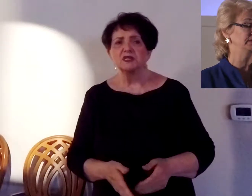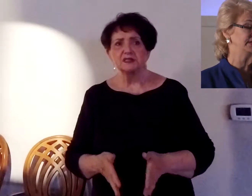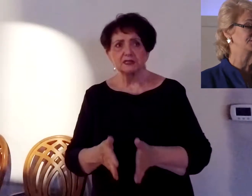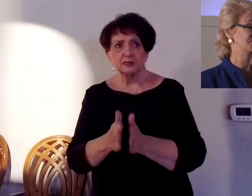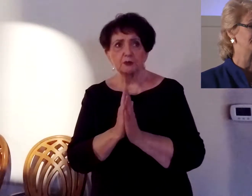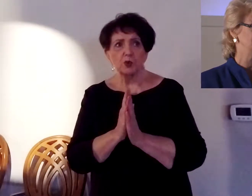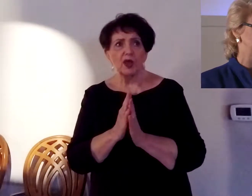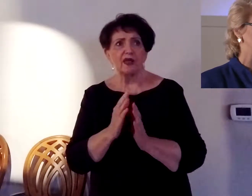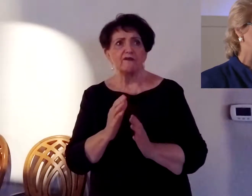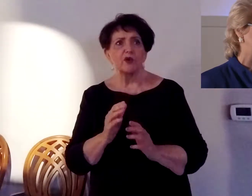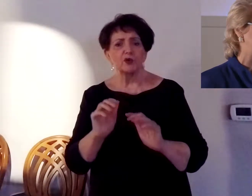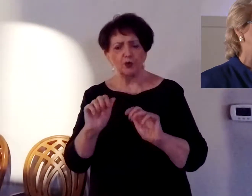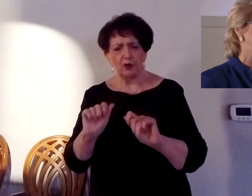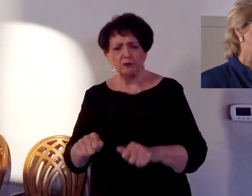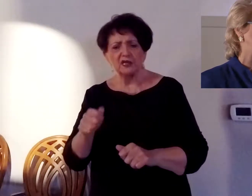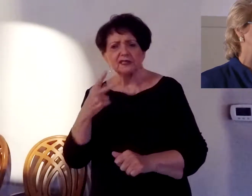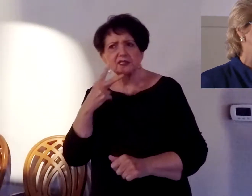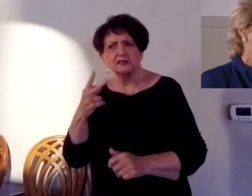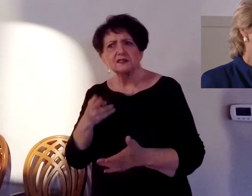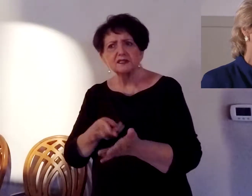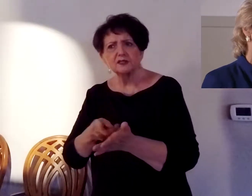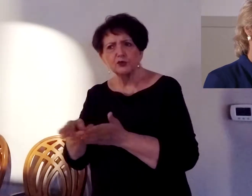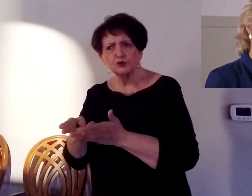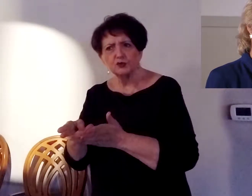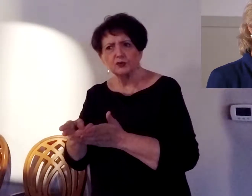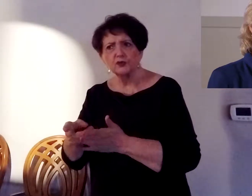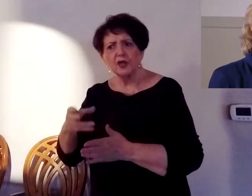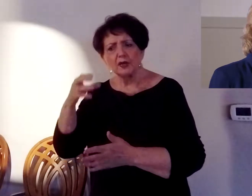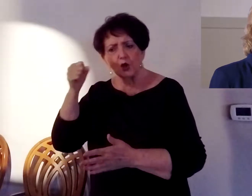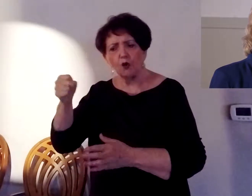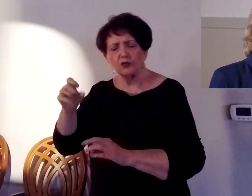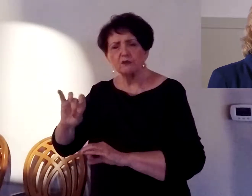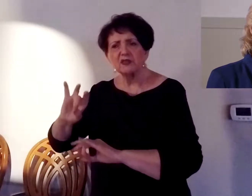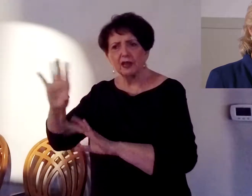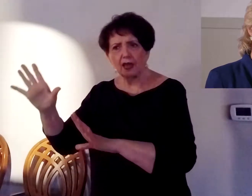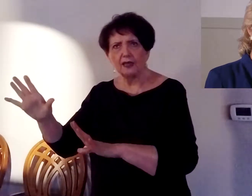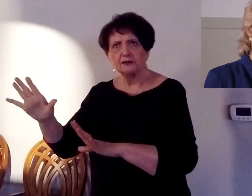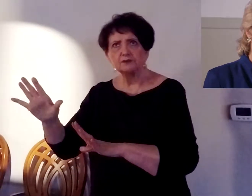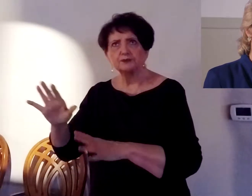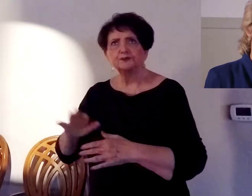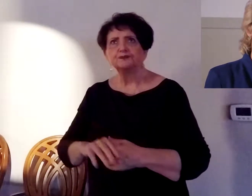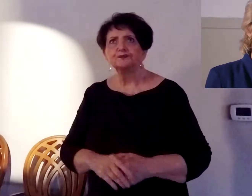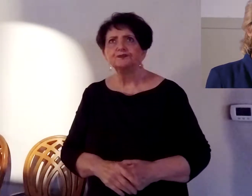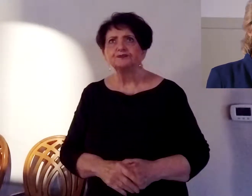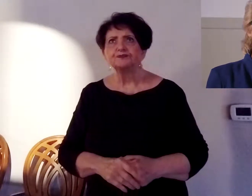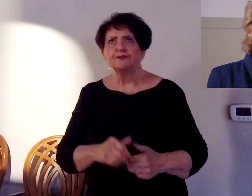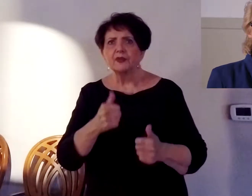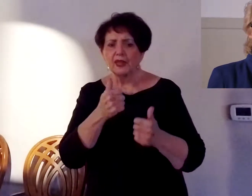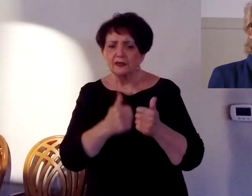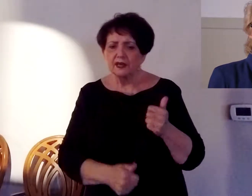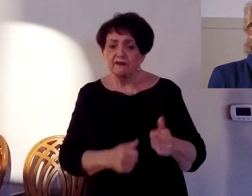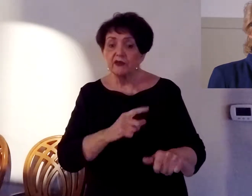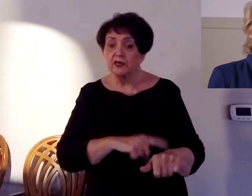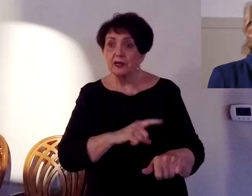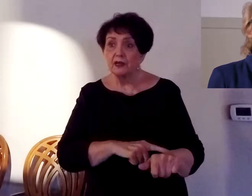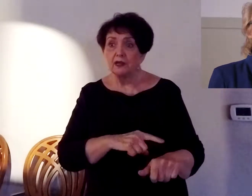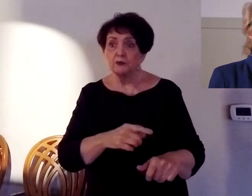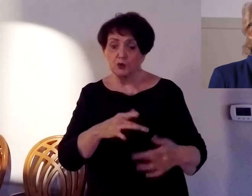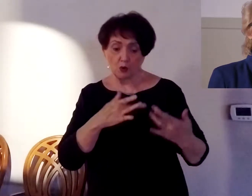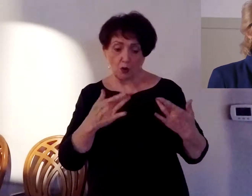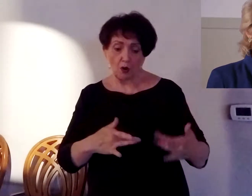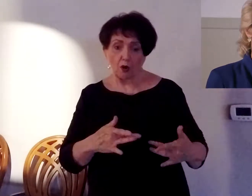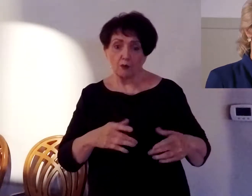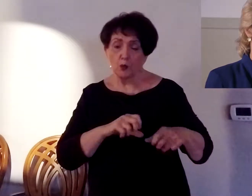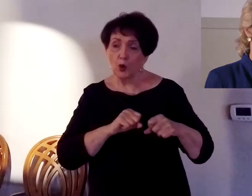our ability to see the truth in them and to hold them in that light. And every time our heart breaks, that